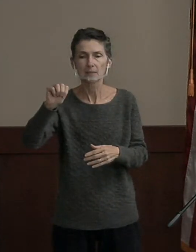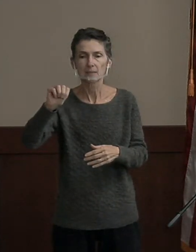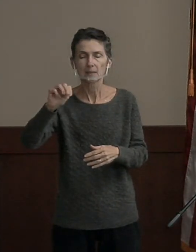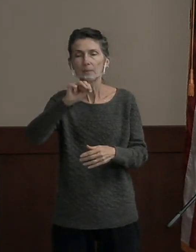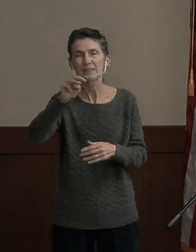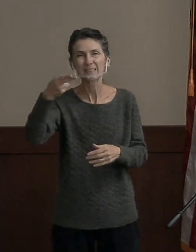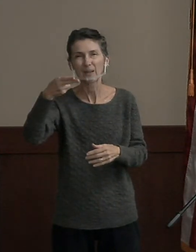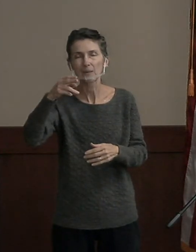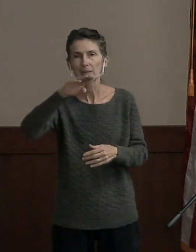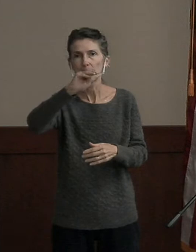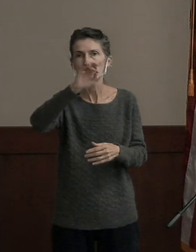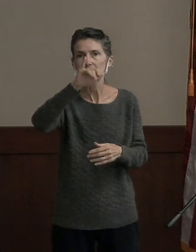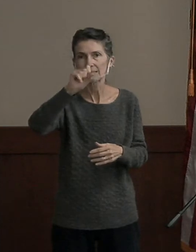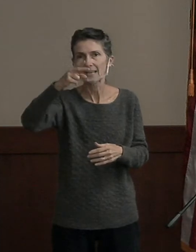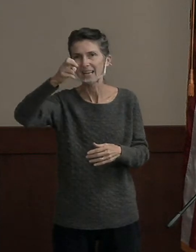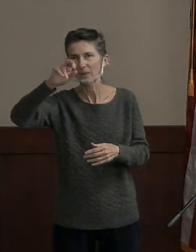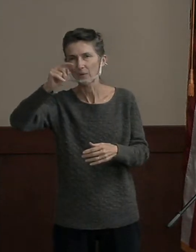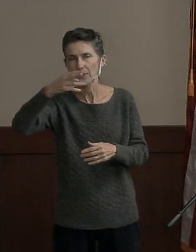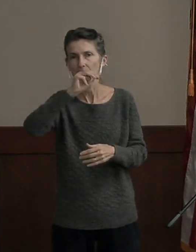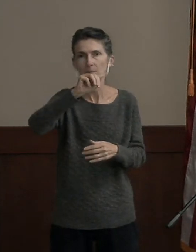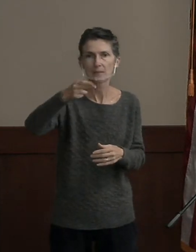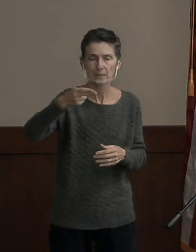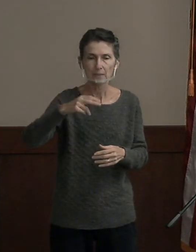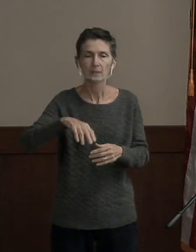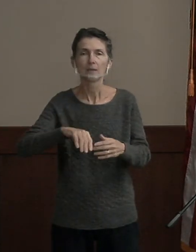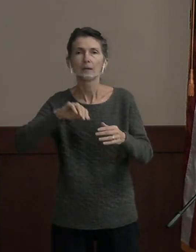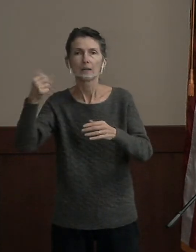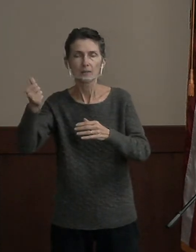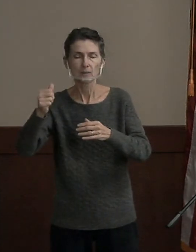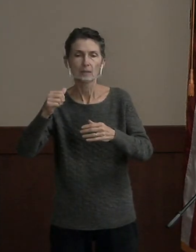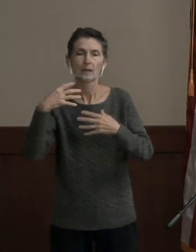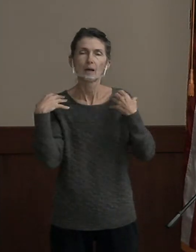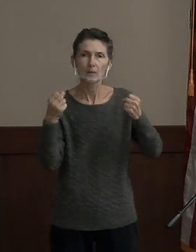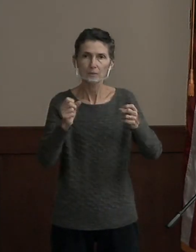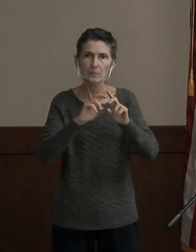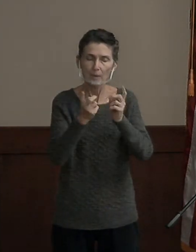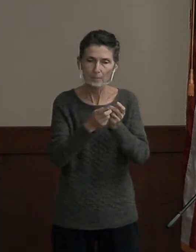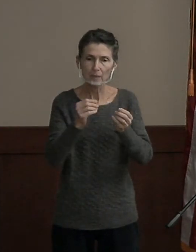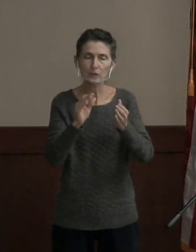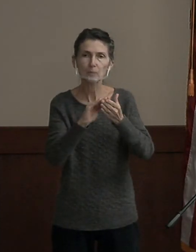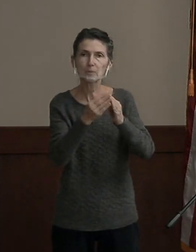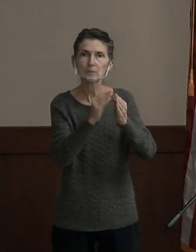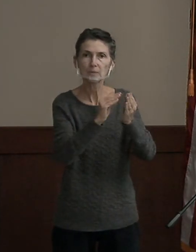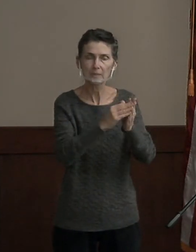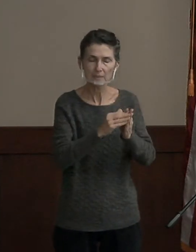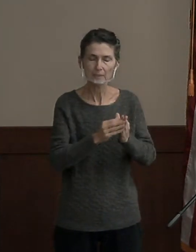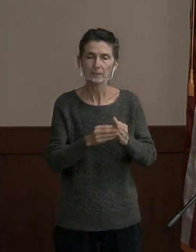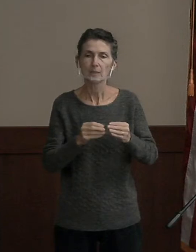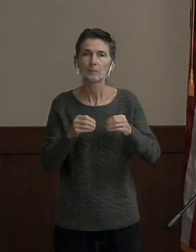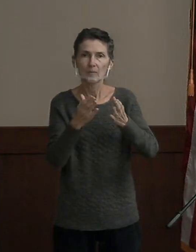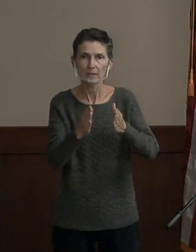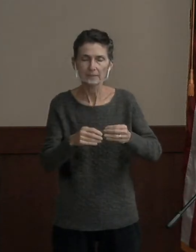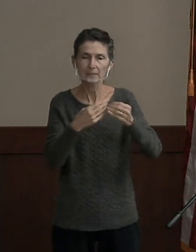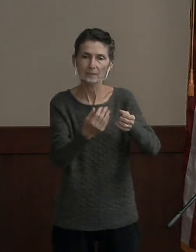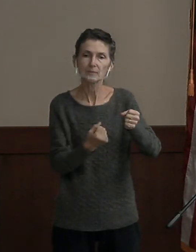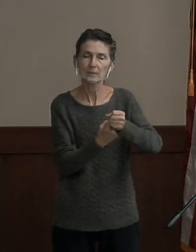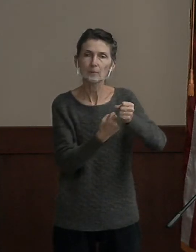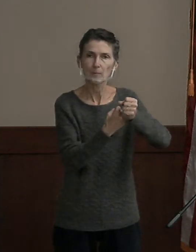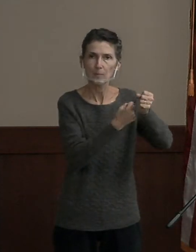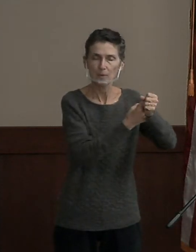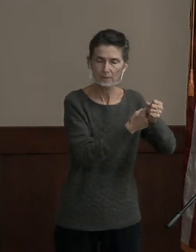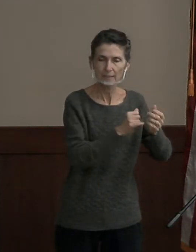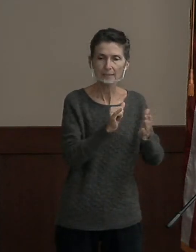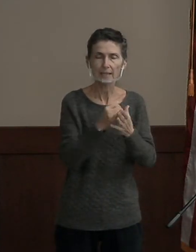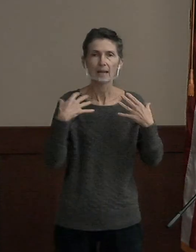the largest percentage of tests, while the health department and other community providers provide supplemental support in that regard. The